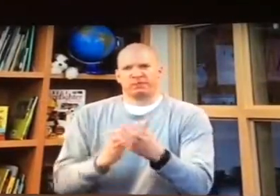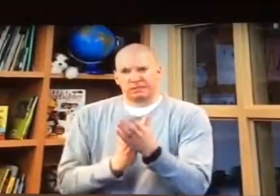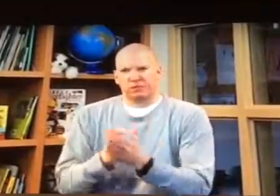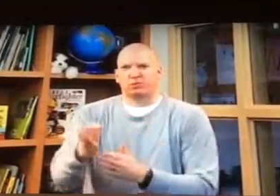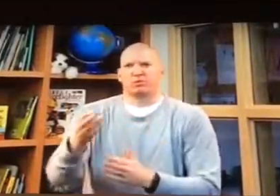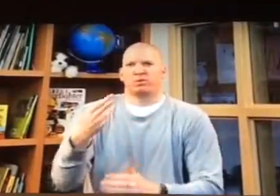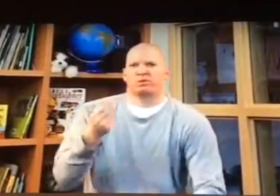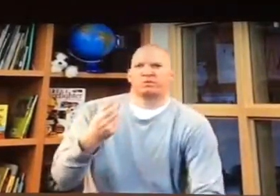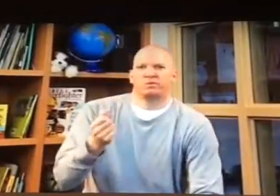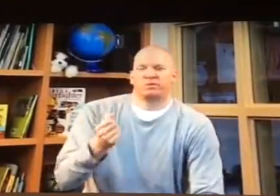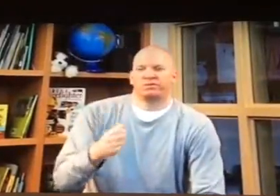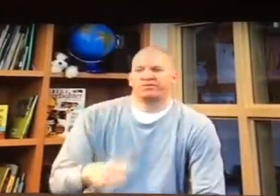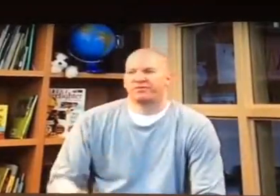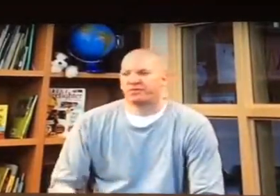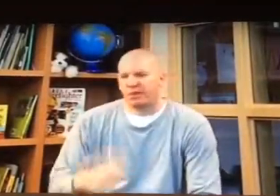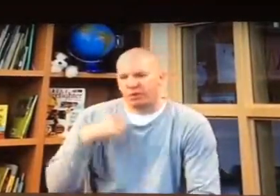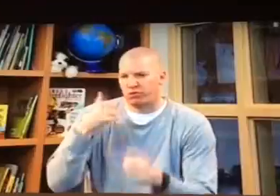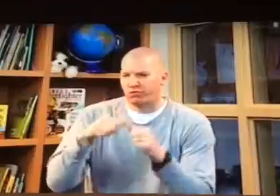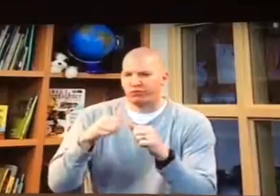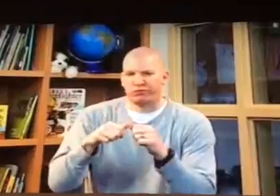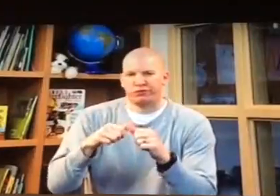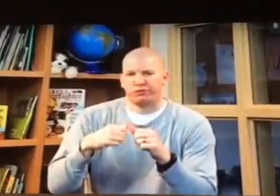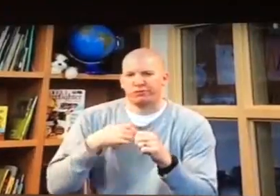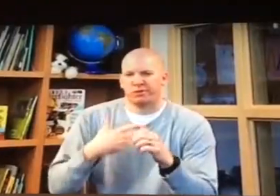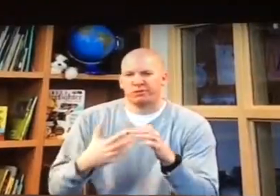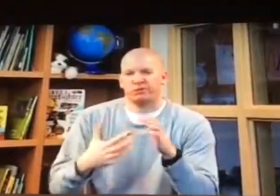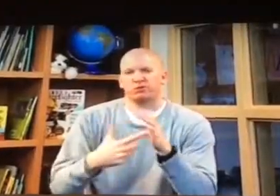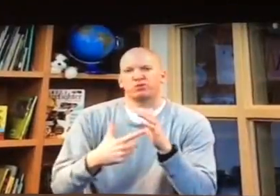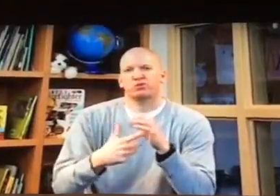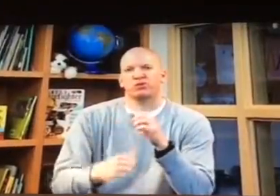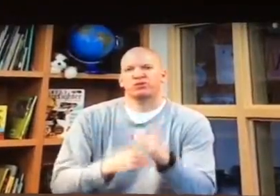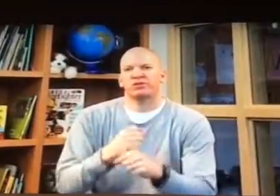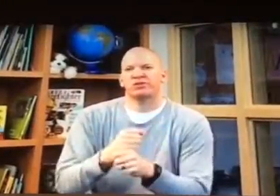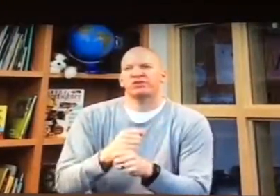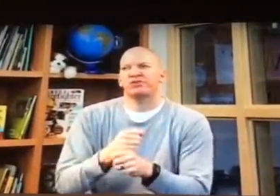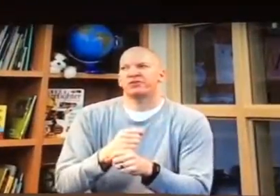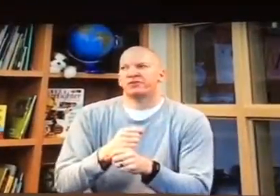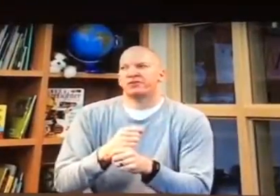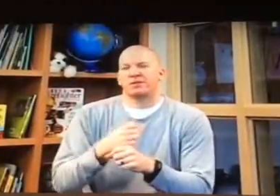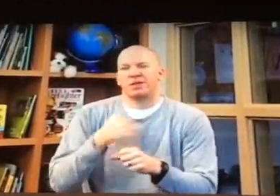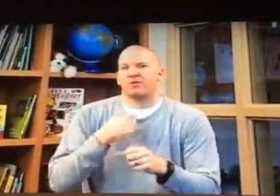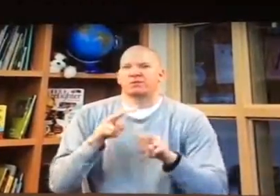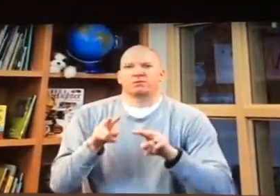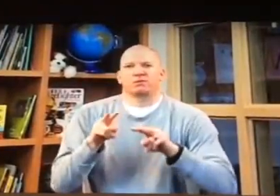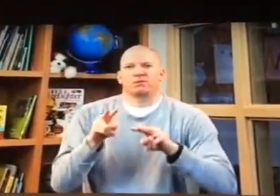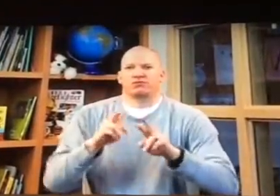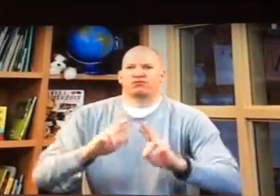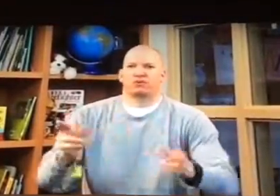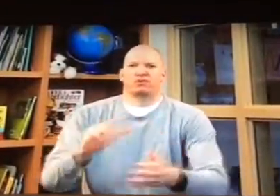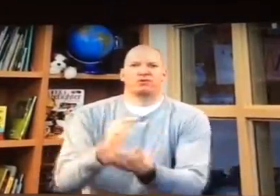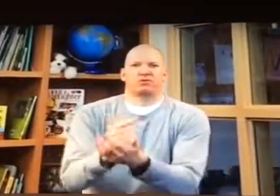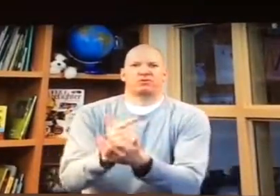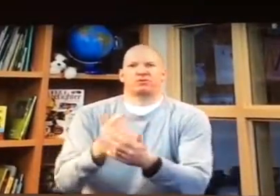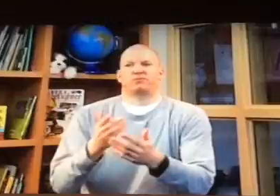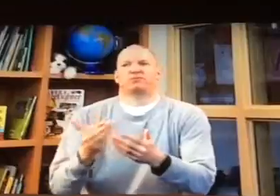I love building that relationship with those teachers, and I believe that I really could do it. So junior year, oh man, I was so looking forward